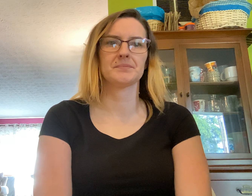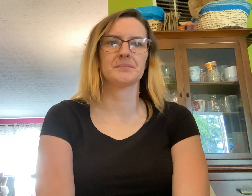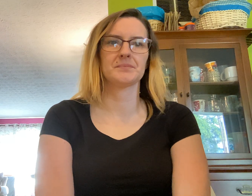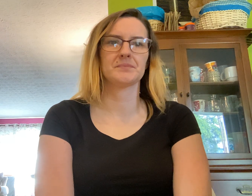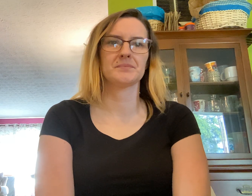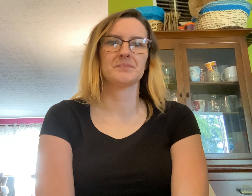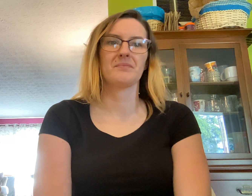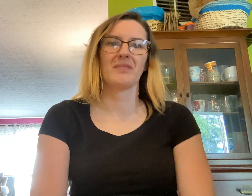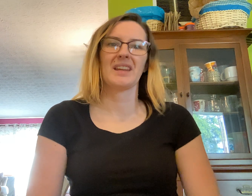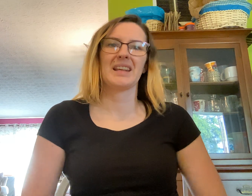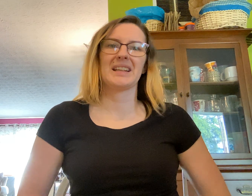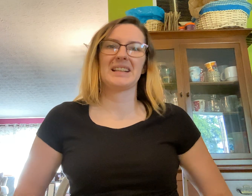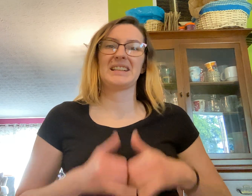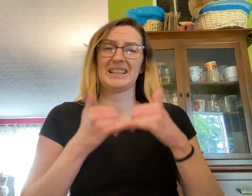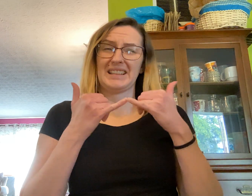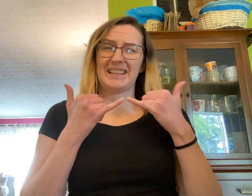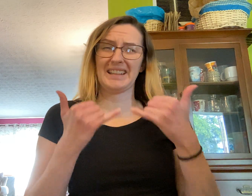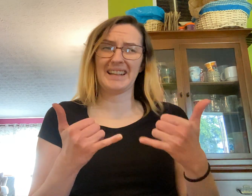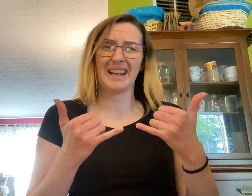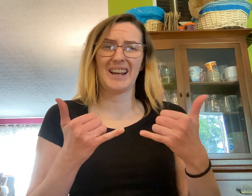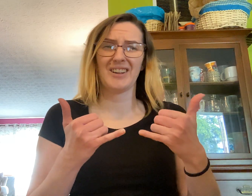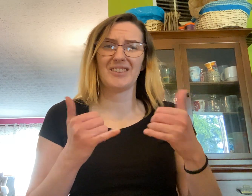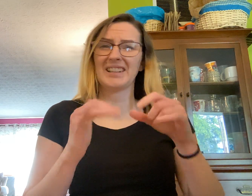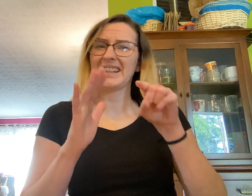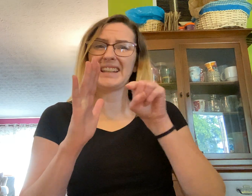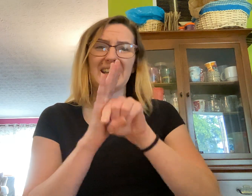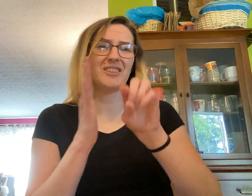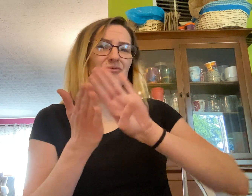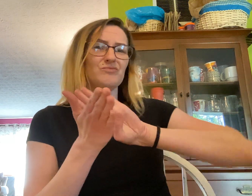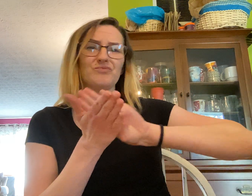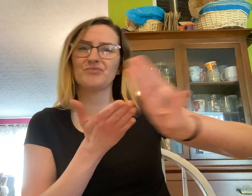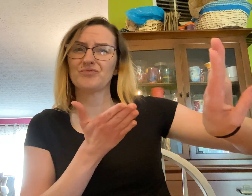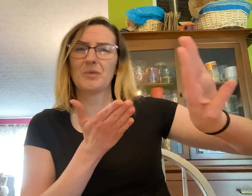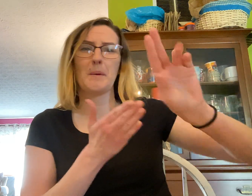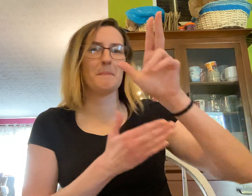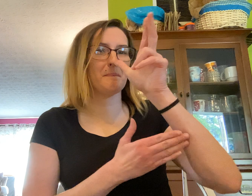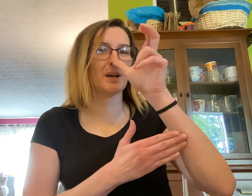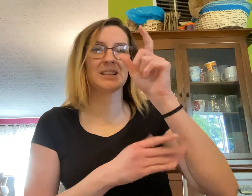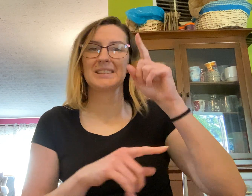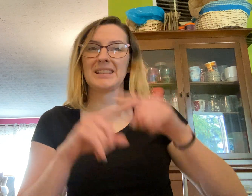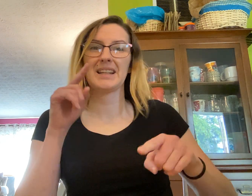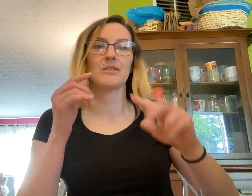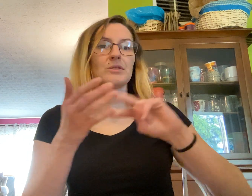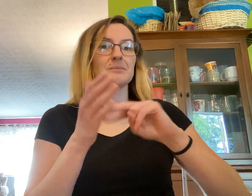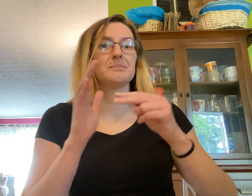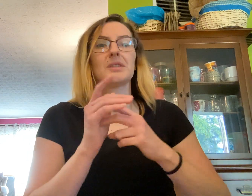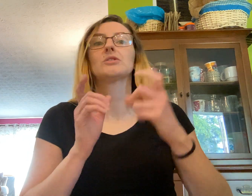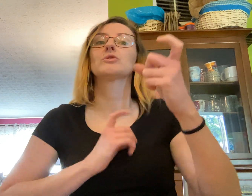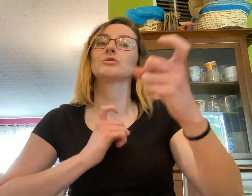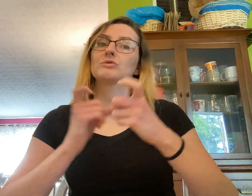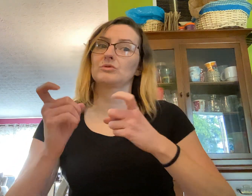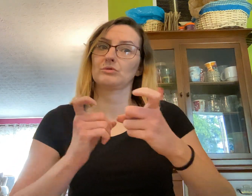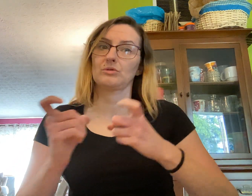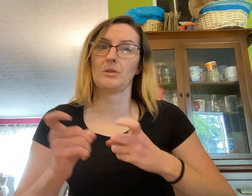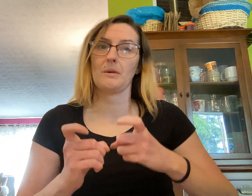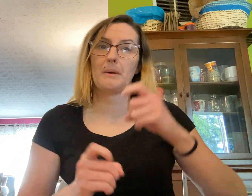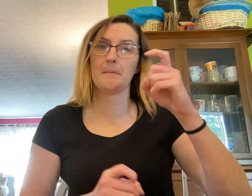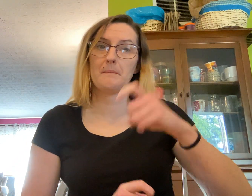mitigation and management and control. Over time, some expect them to reach most of the